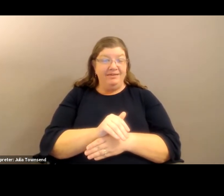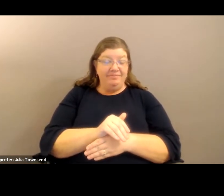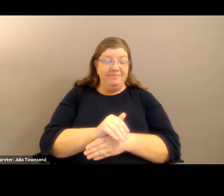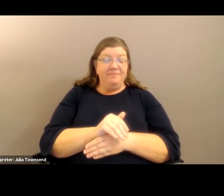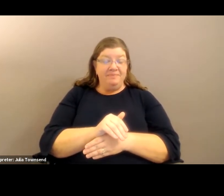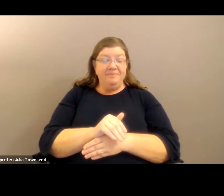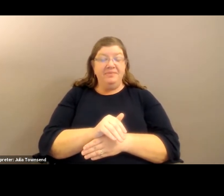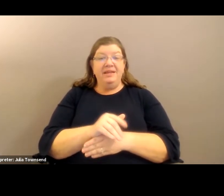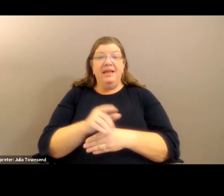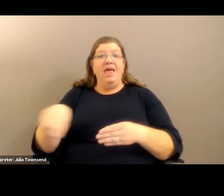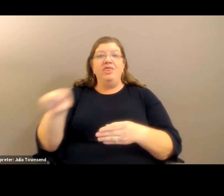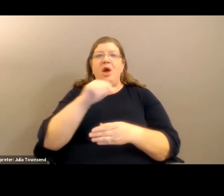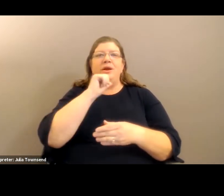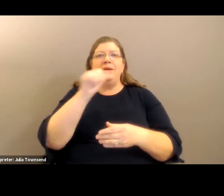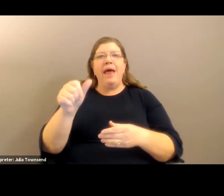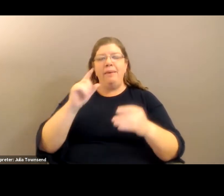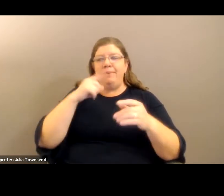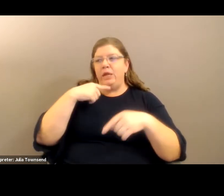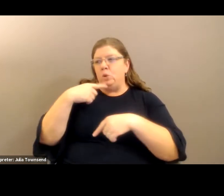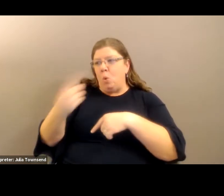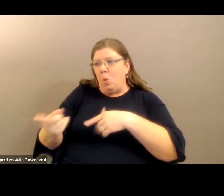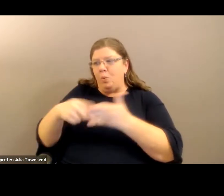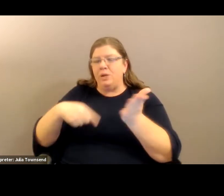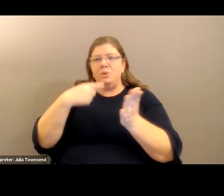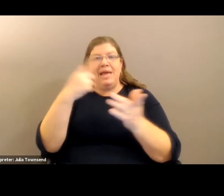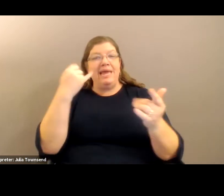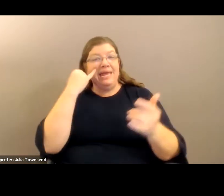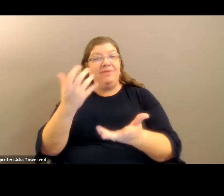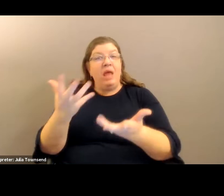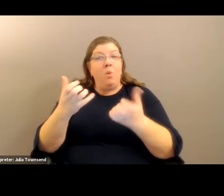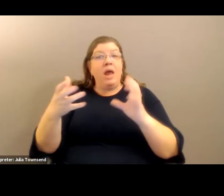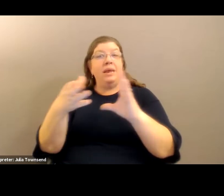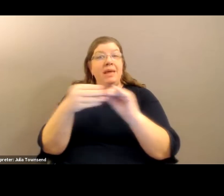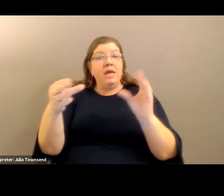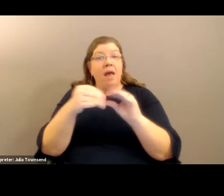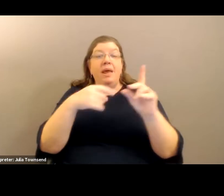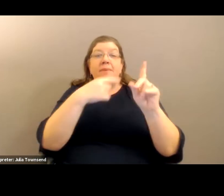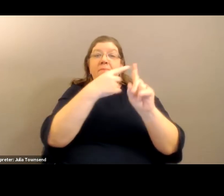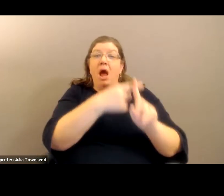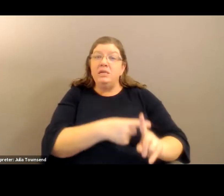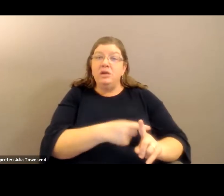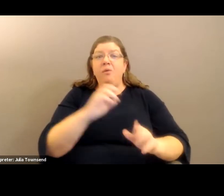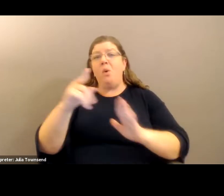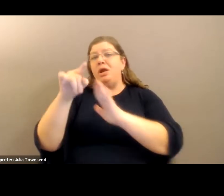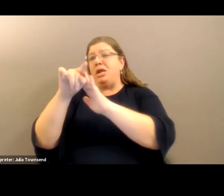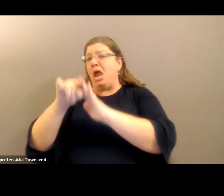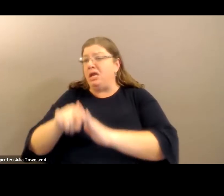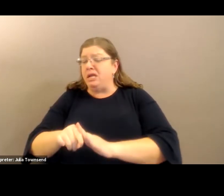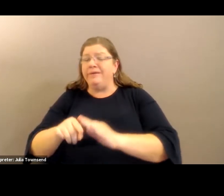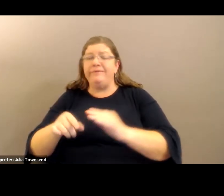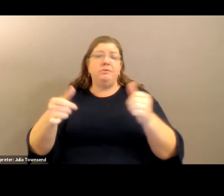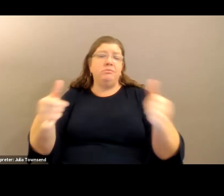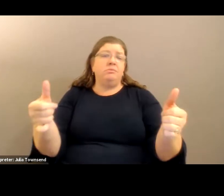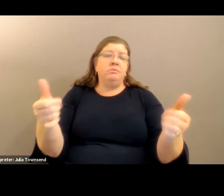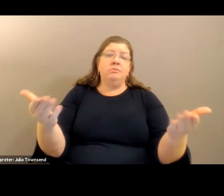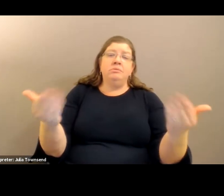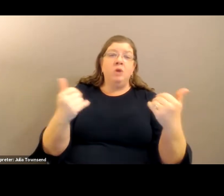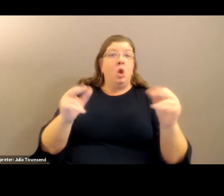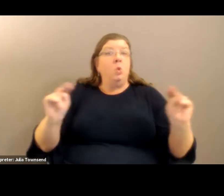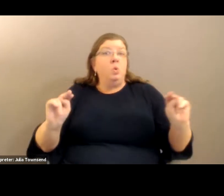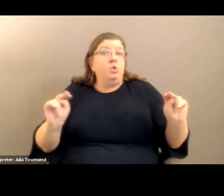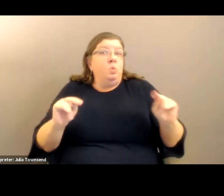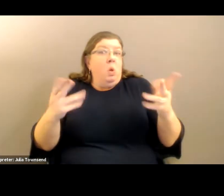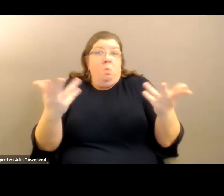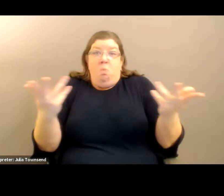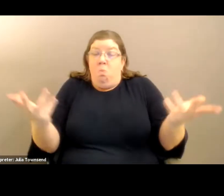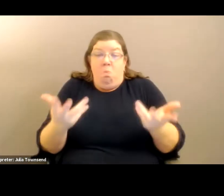they're not scripted. If they want to make comments that are positive, that are negatives, neutral and so